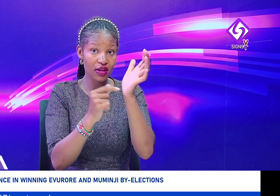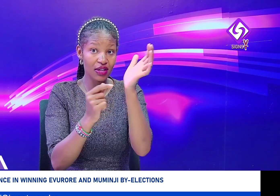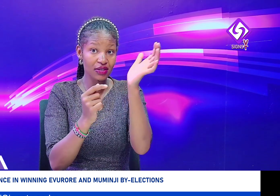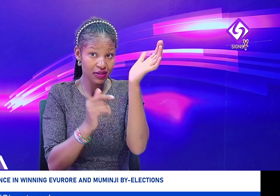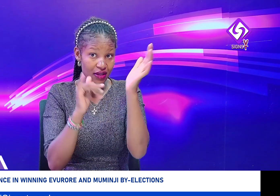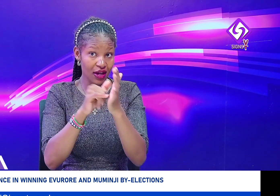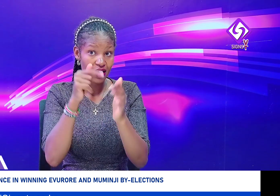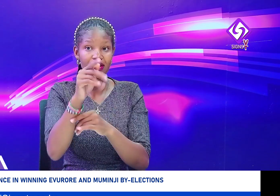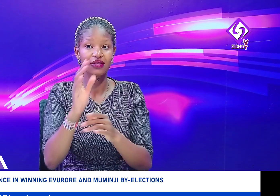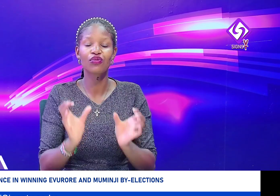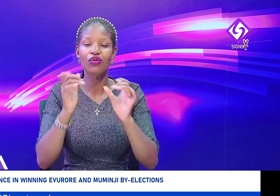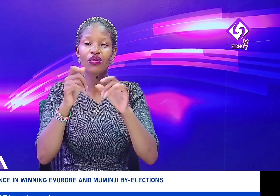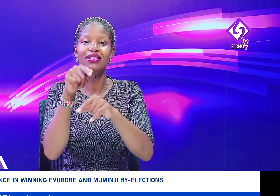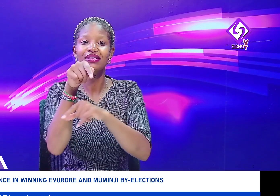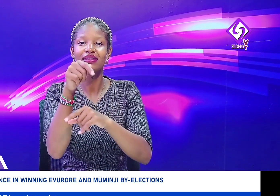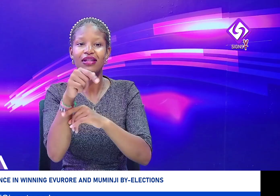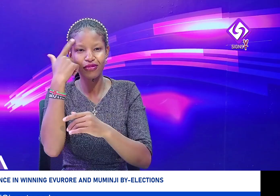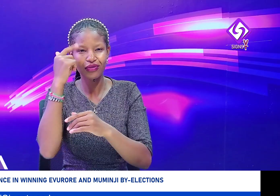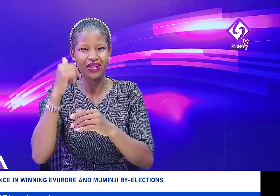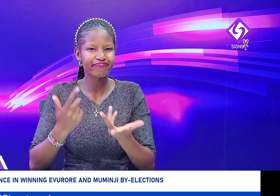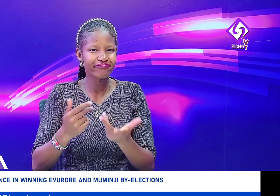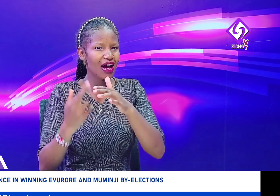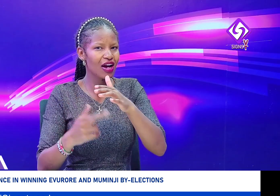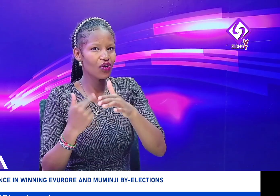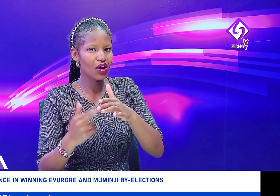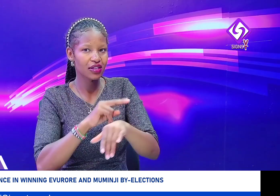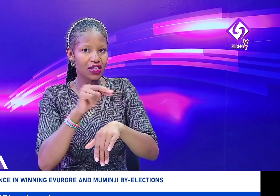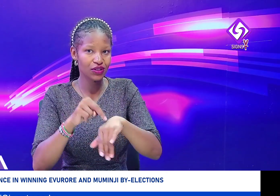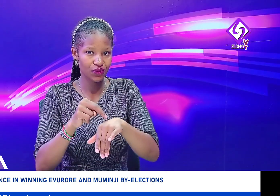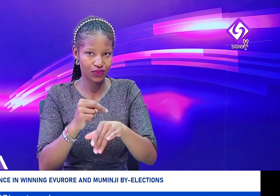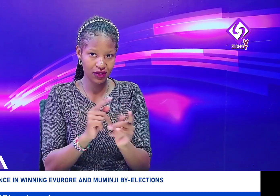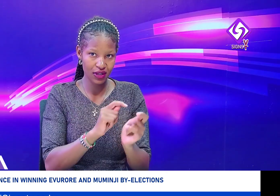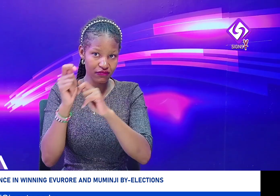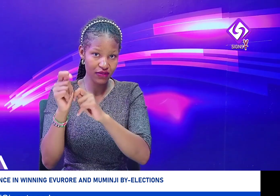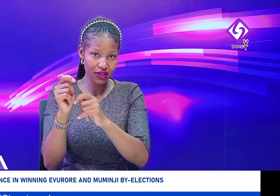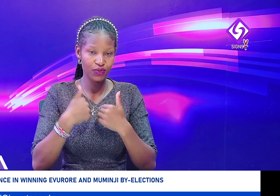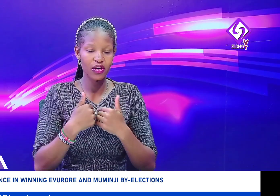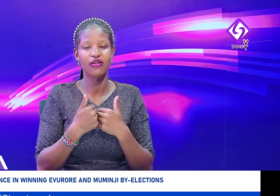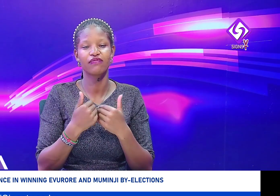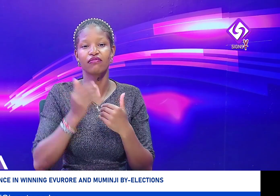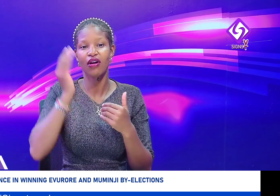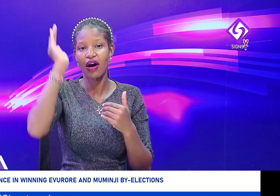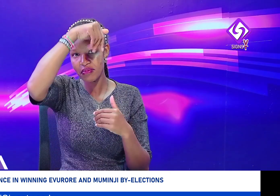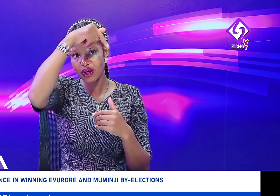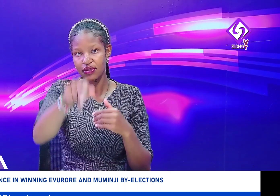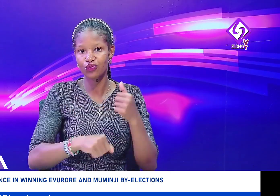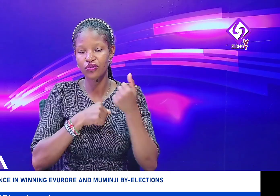that the party's track record in national transformation has solidified its support among the